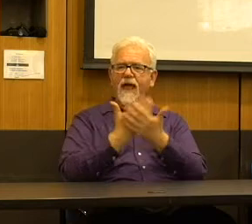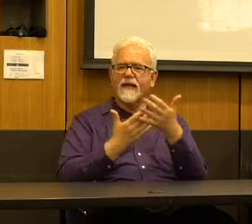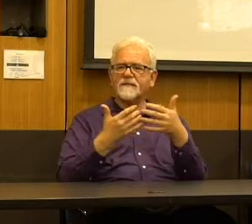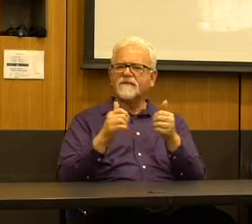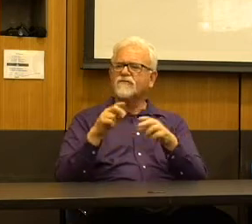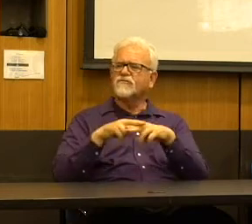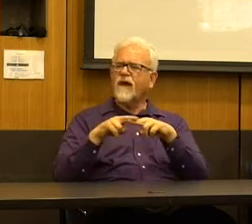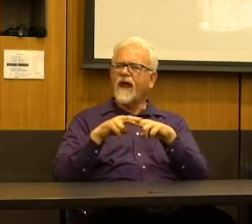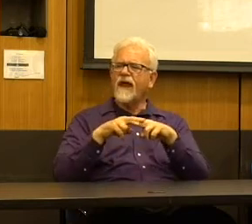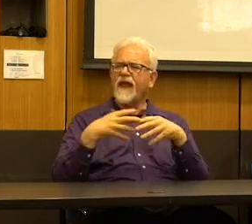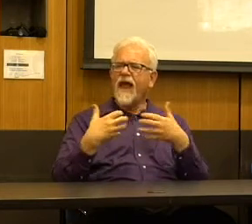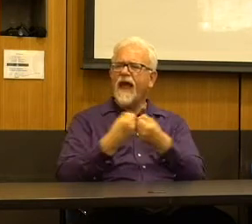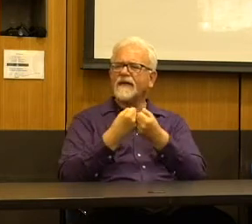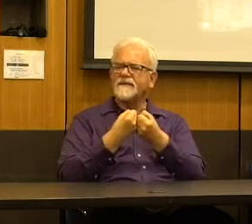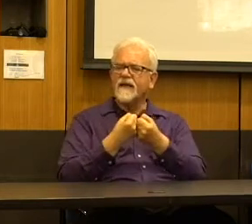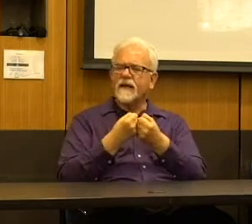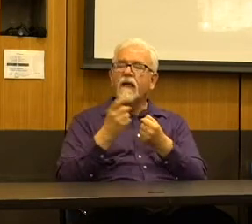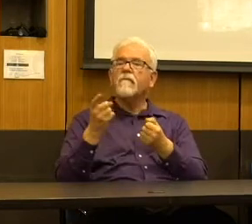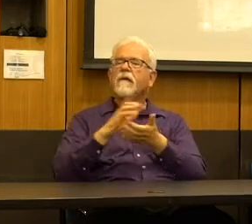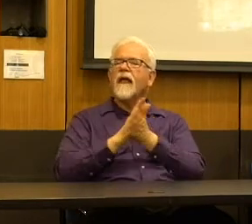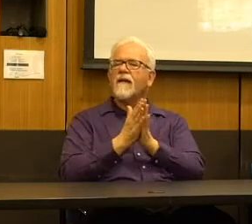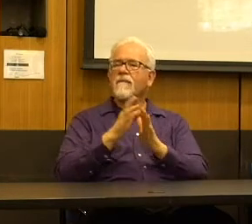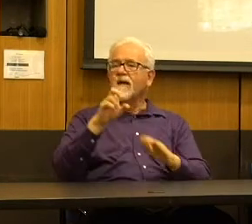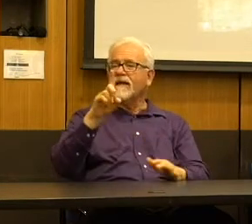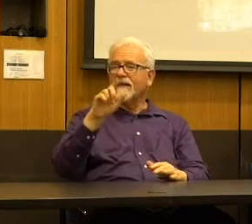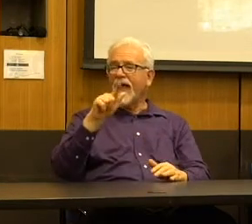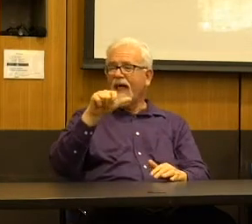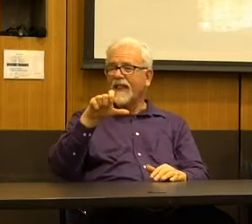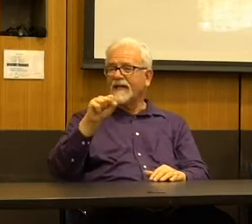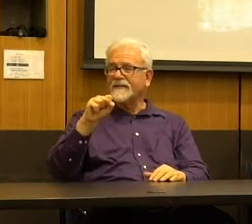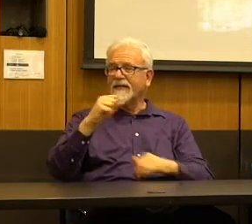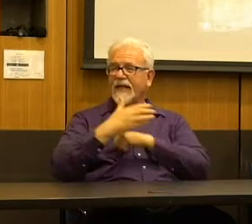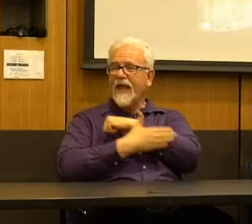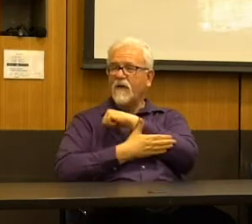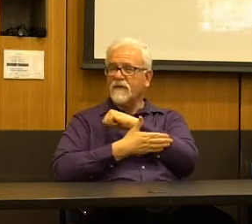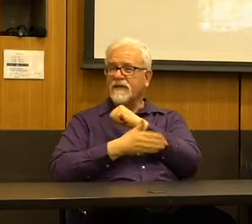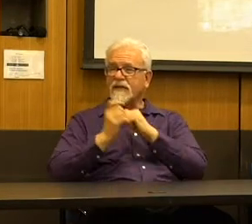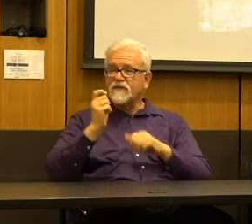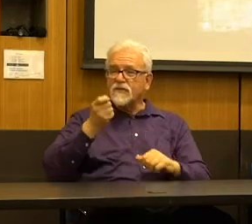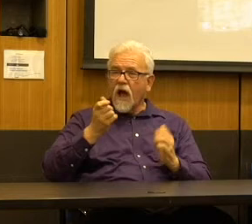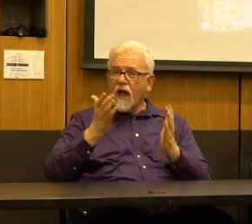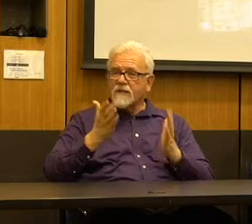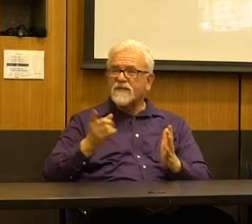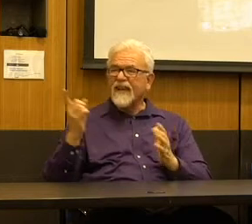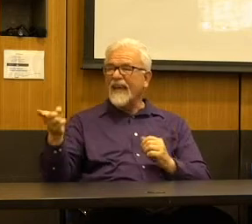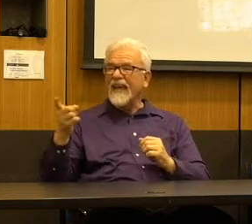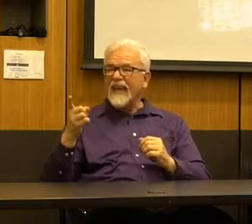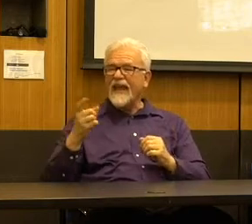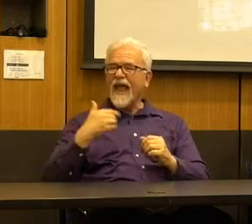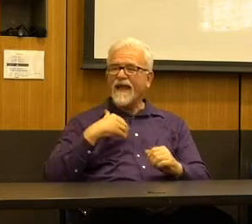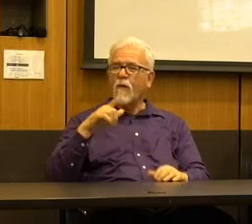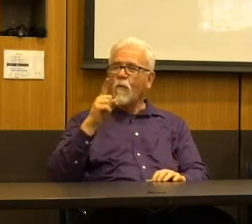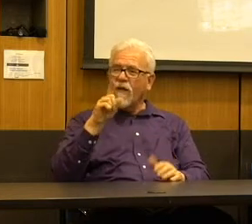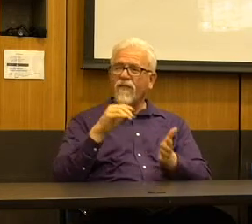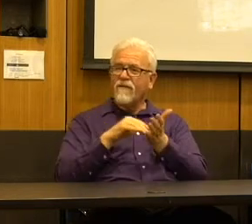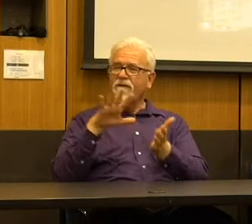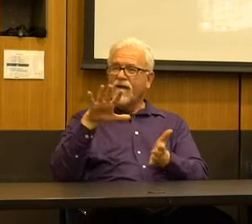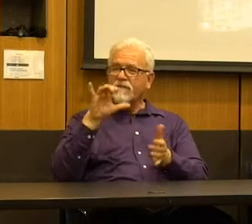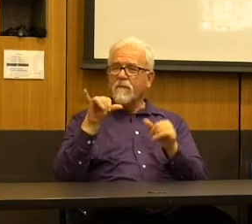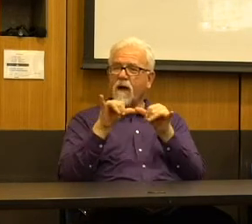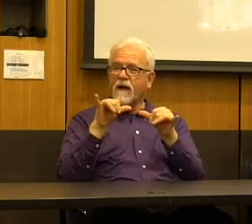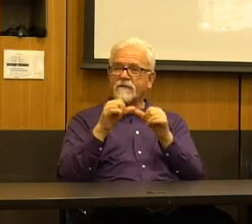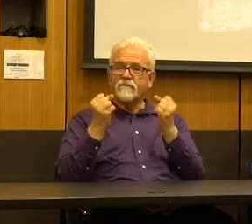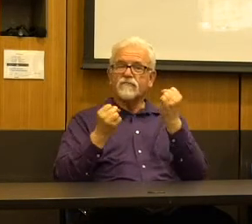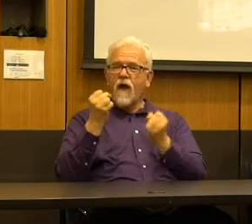on to become a Dallas County judge, and he clocked in 1,500 miles of driving around